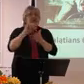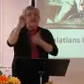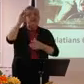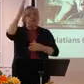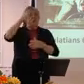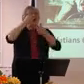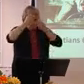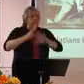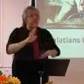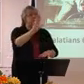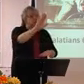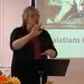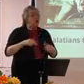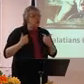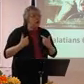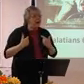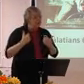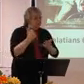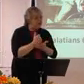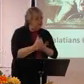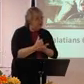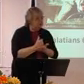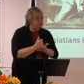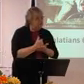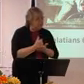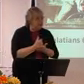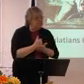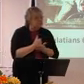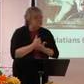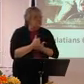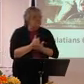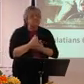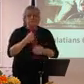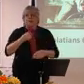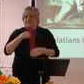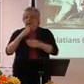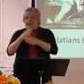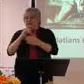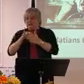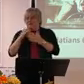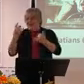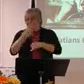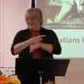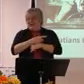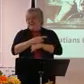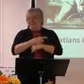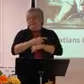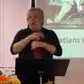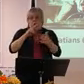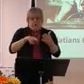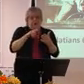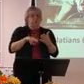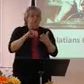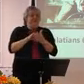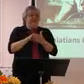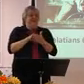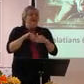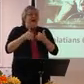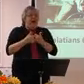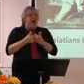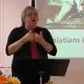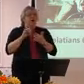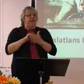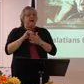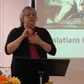will bless your life. Amen? Amen. Now, I can share that today. We can read about how that applied to